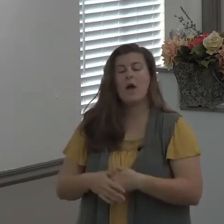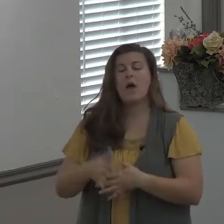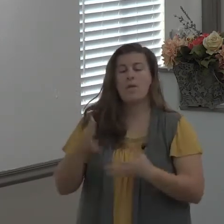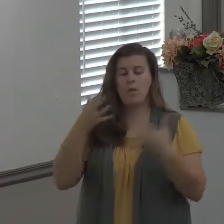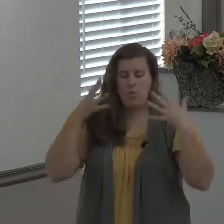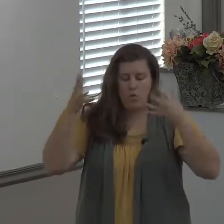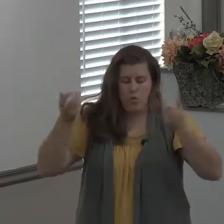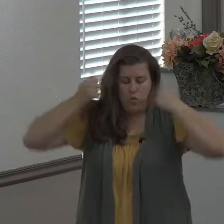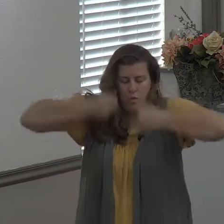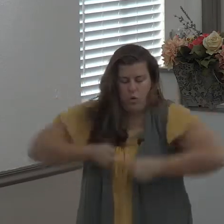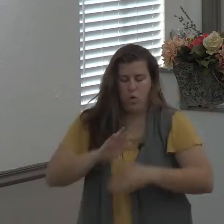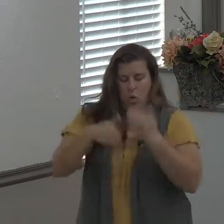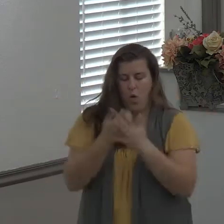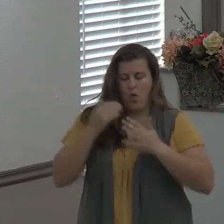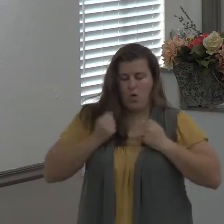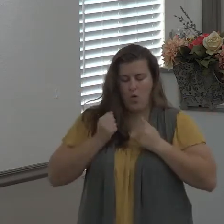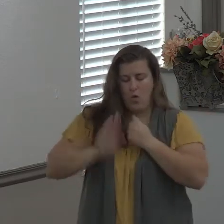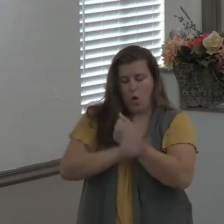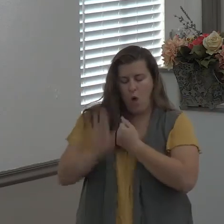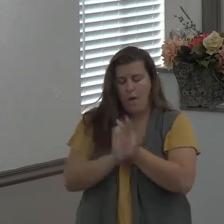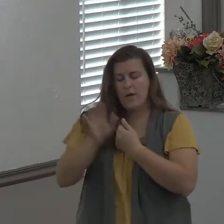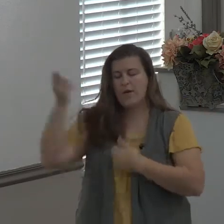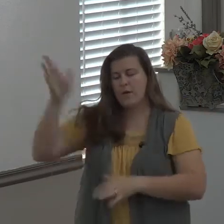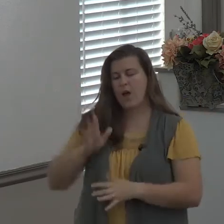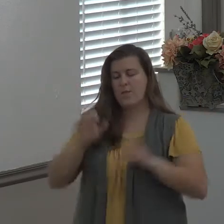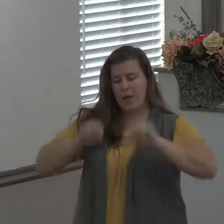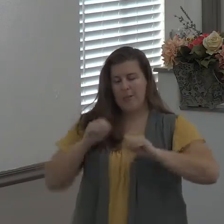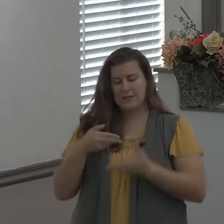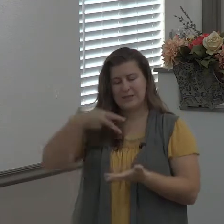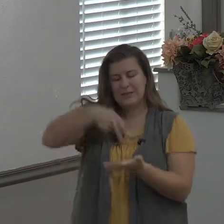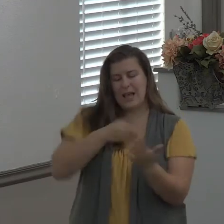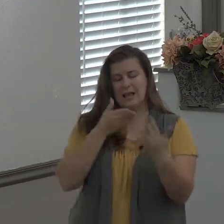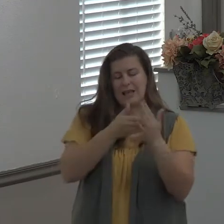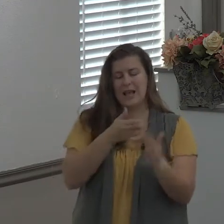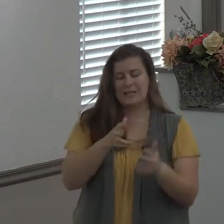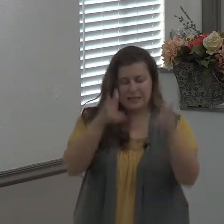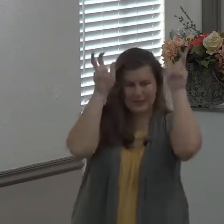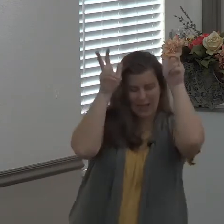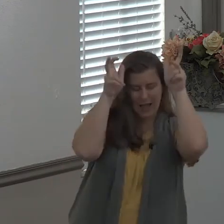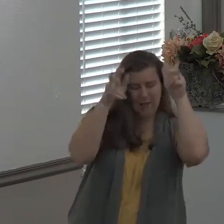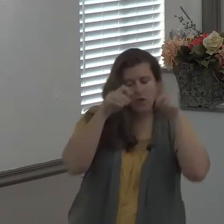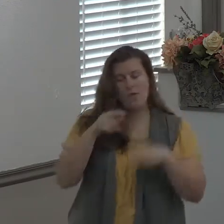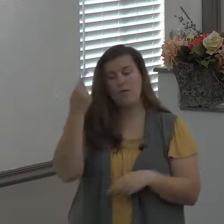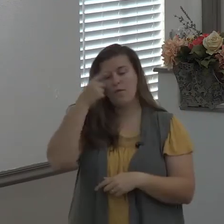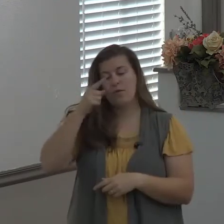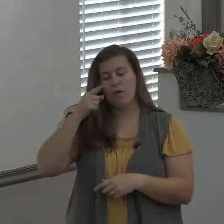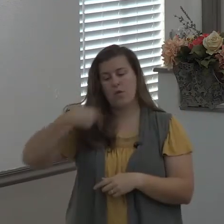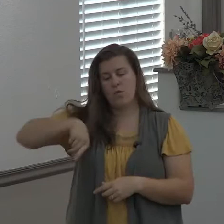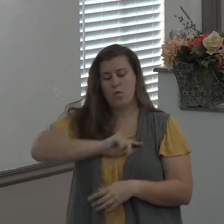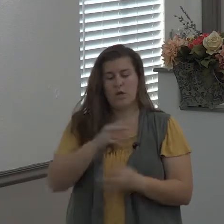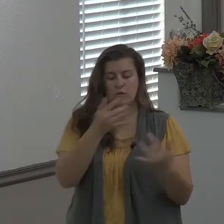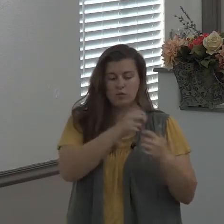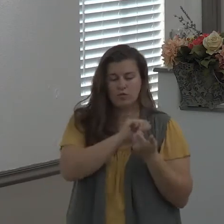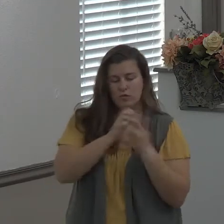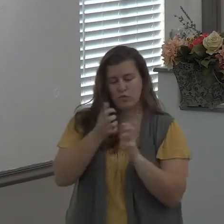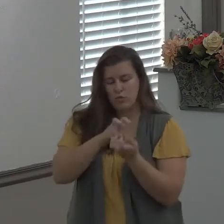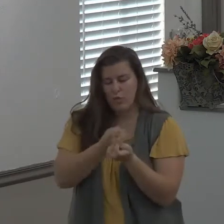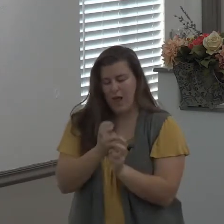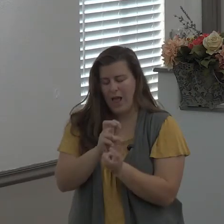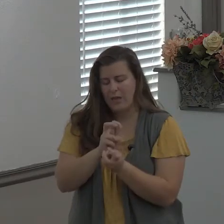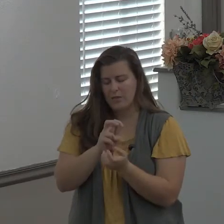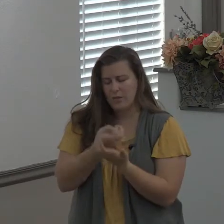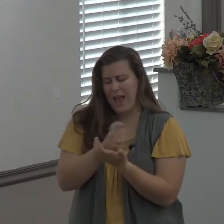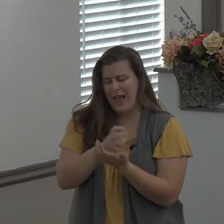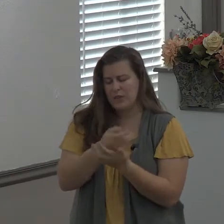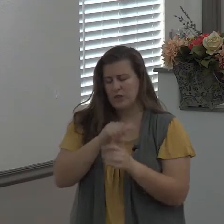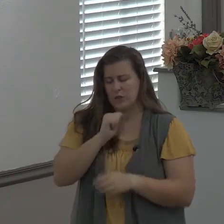be strong in the Lord and in the power of His might. Put on the whole armor of God that ye may be able to stand against the wiles